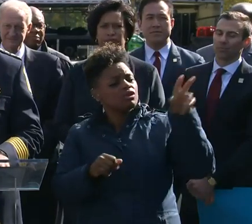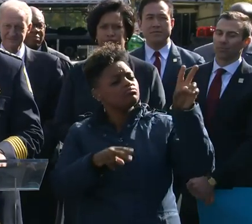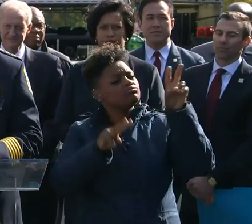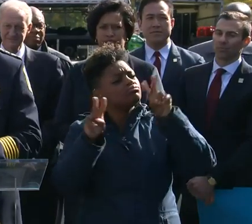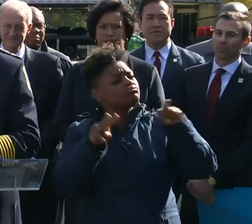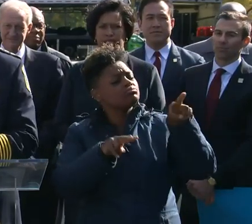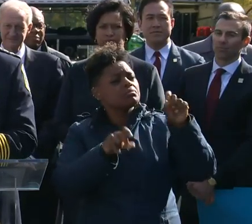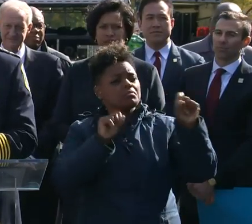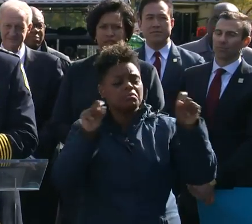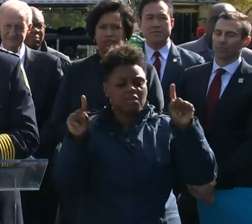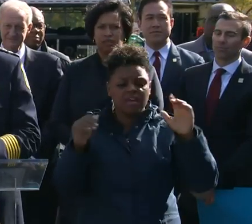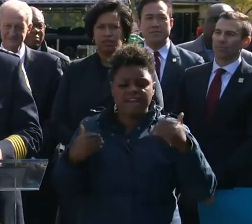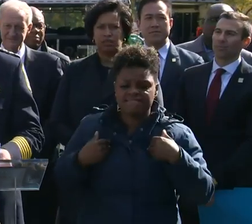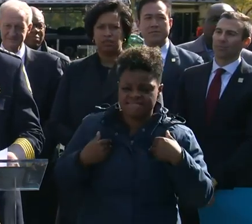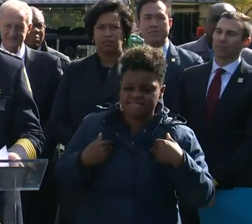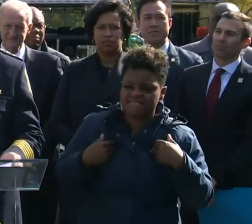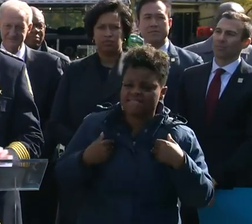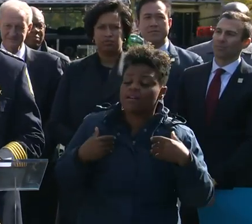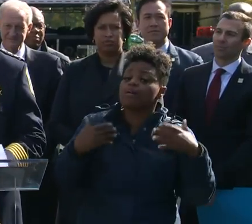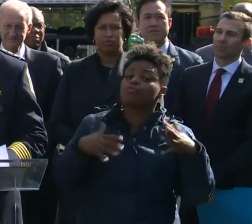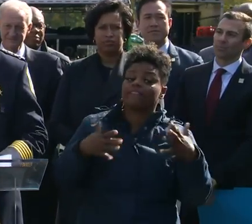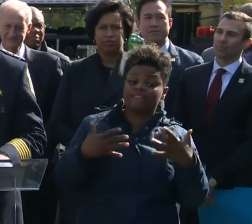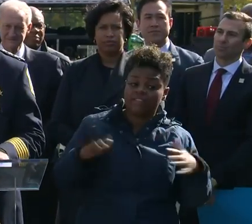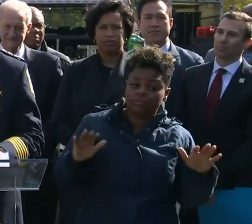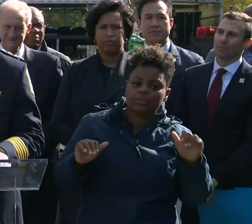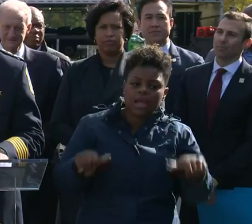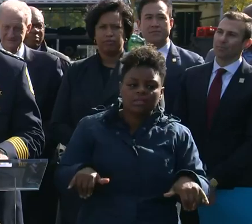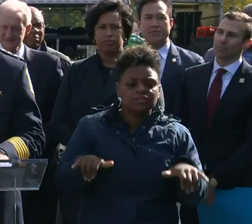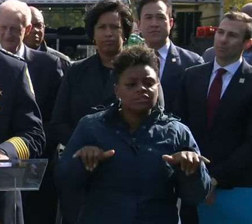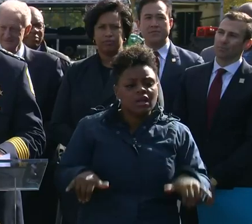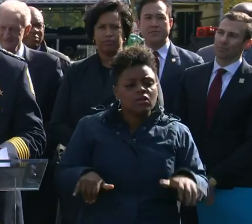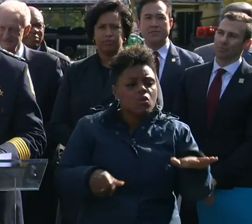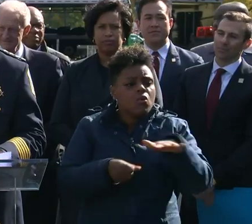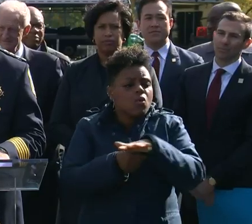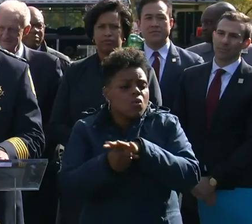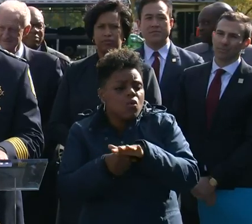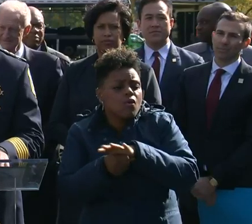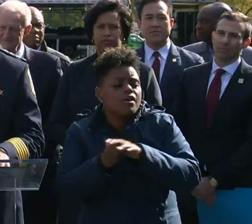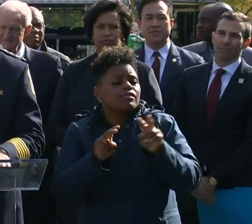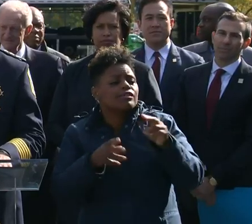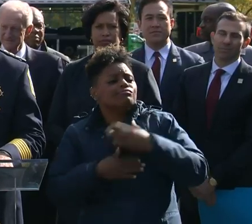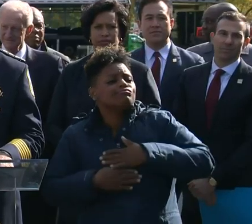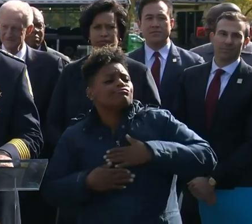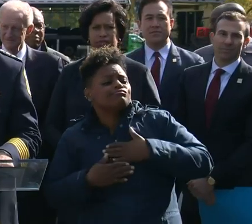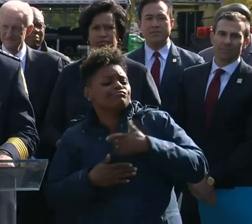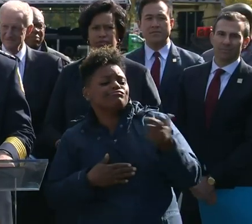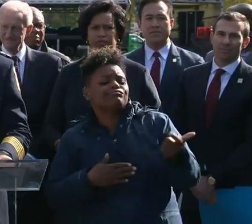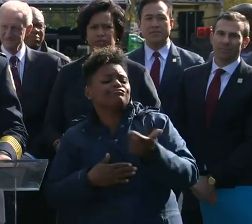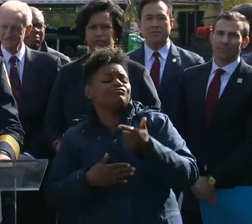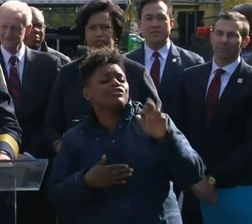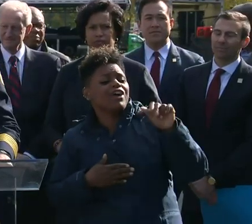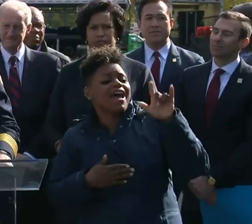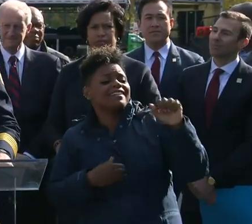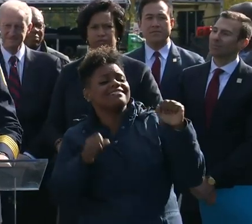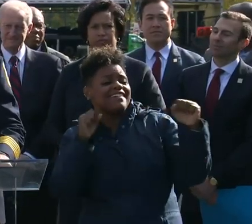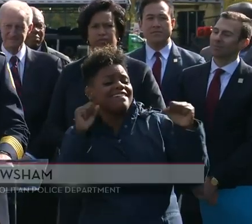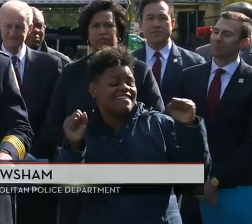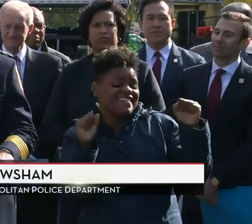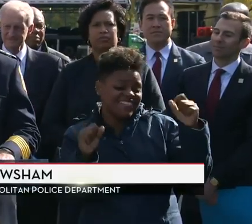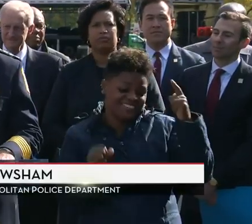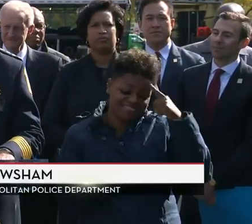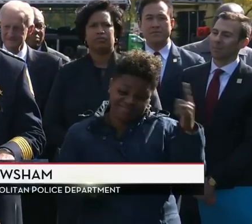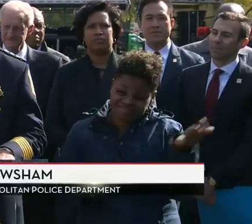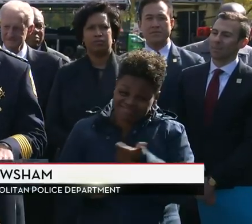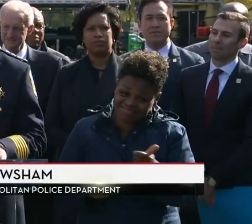goes by, you'll be able to stay at your location to enjoy the rally. By now, I hope everyone has reviewed the list of